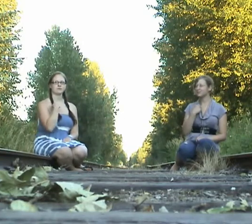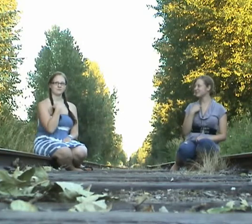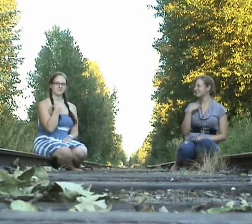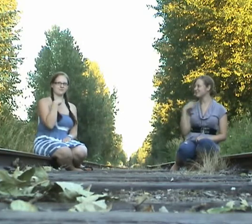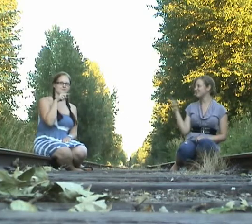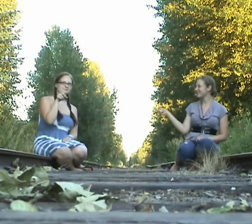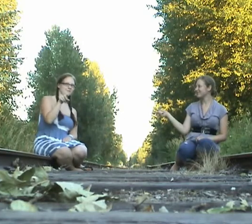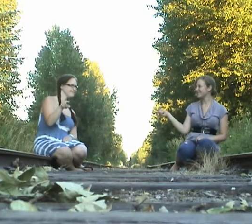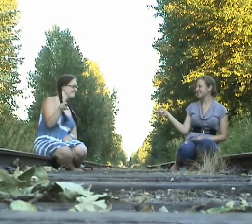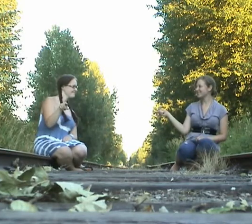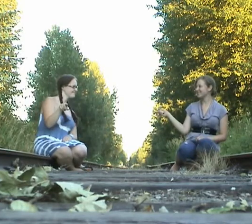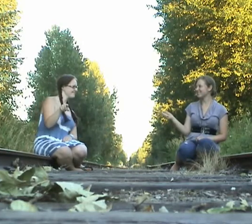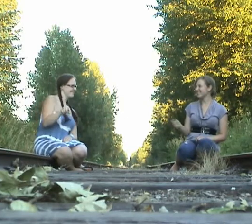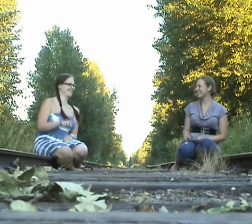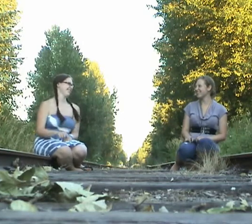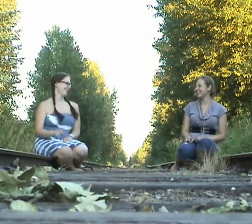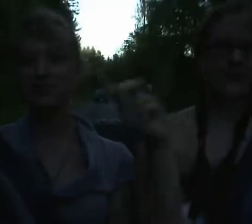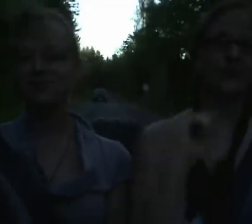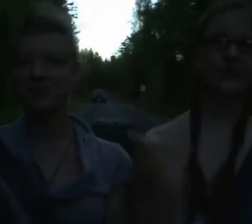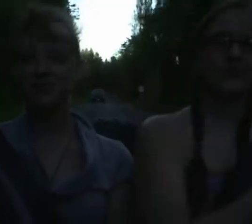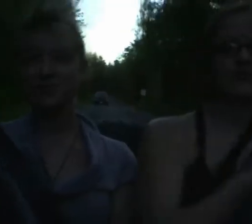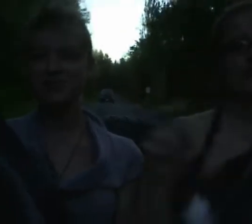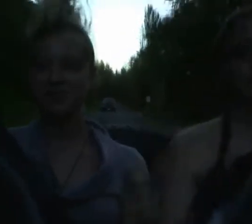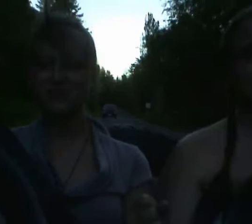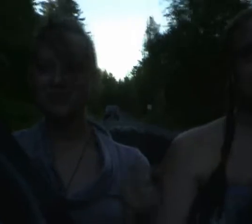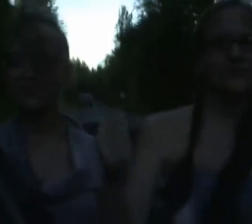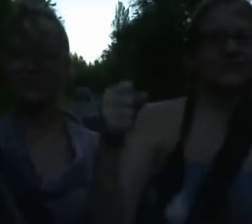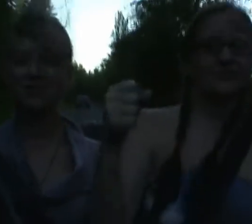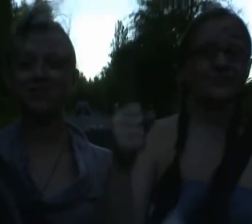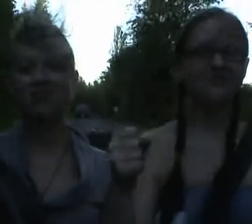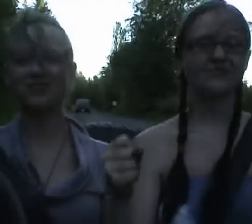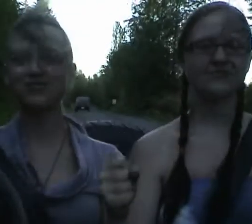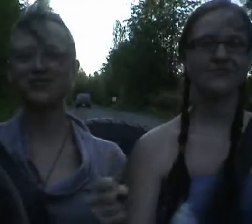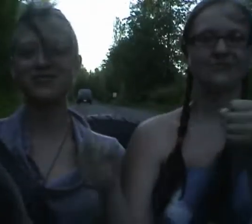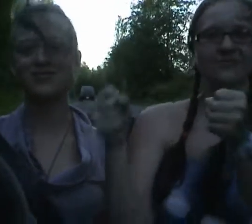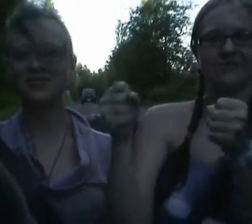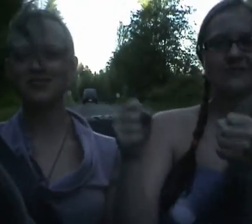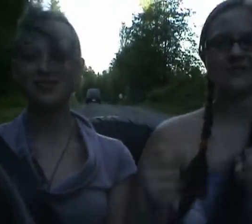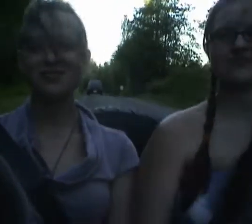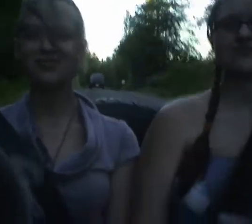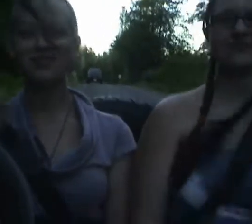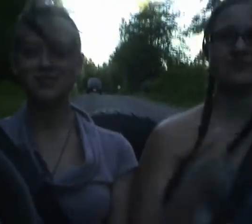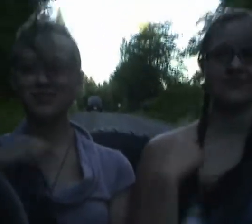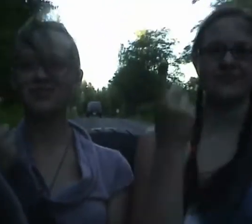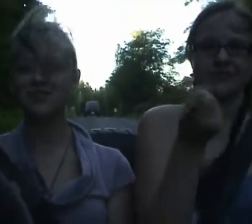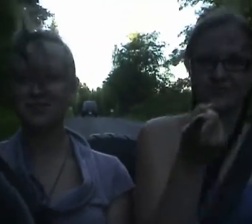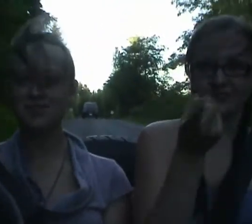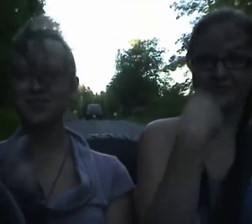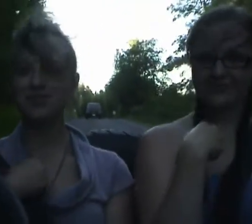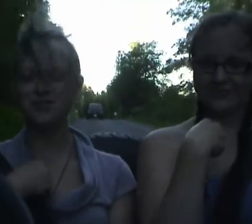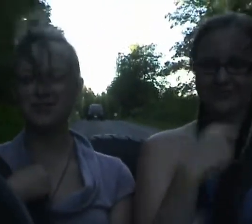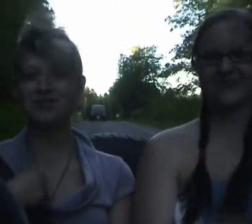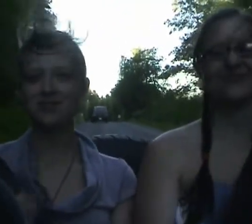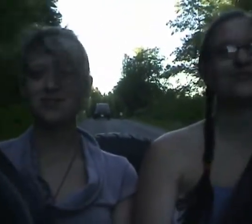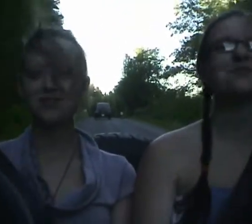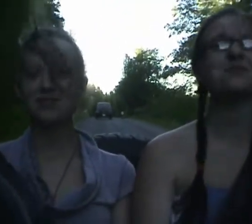me and you. Where will we drive? Taking a ride. Just you and I.